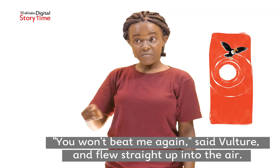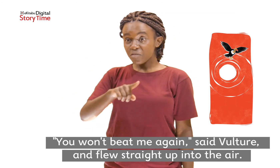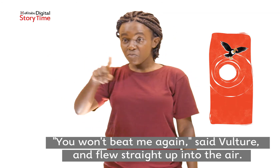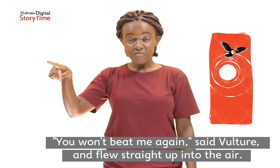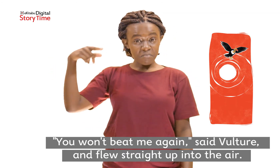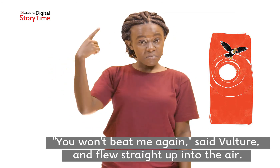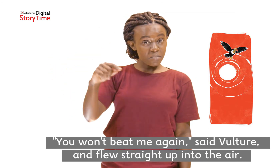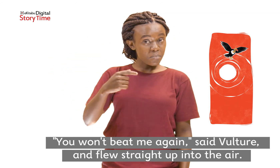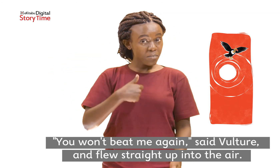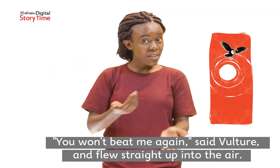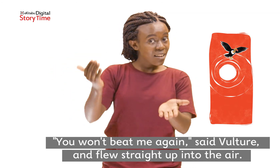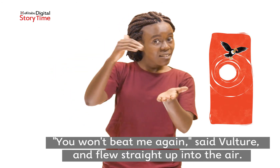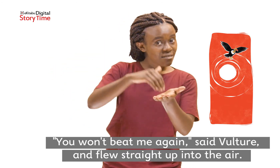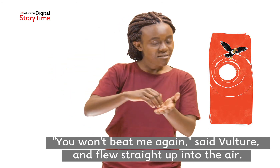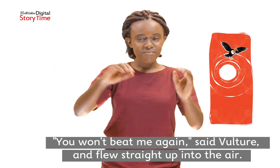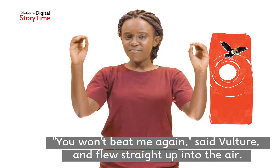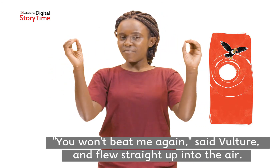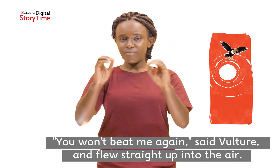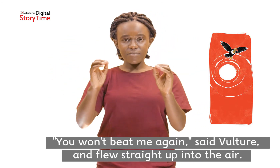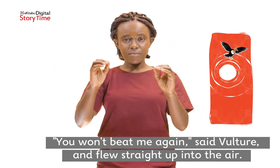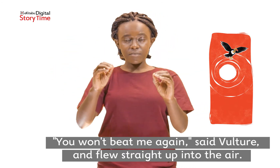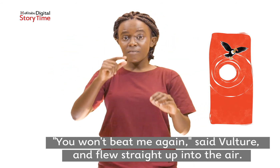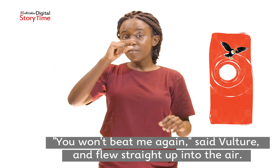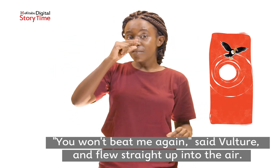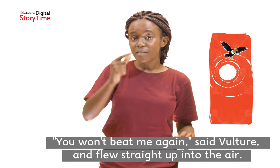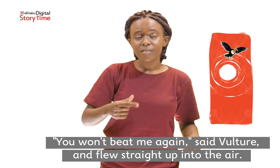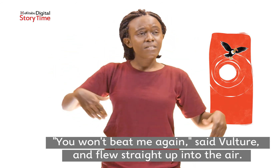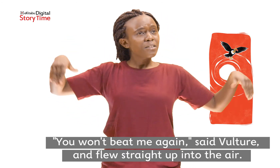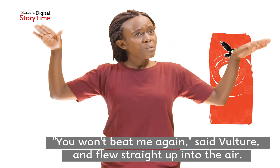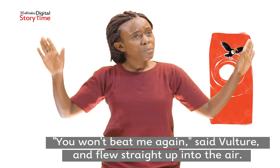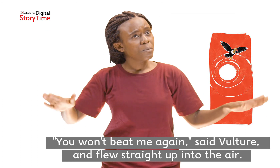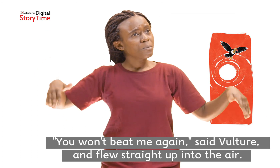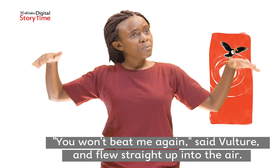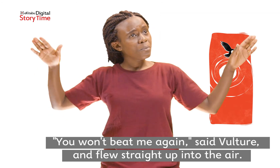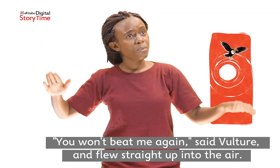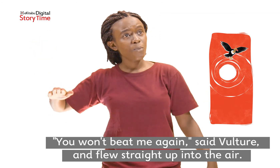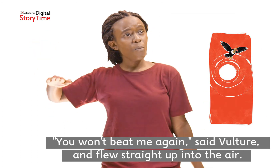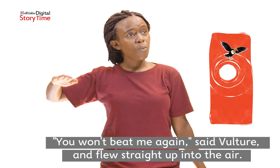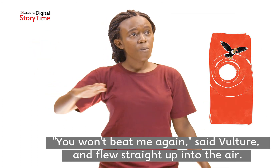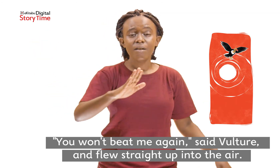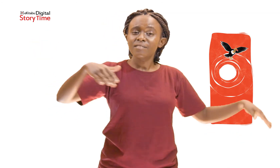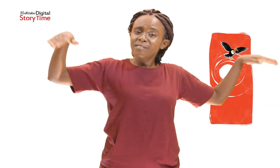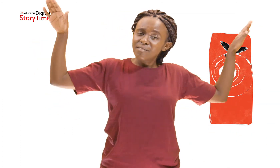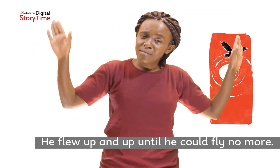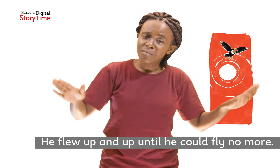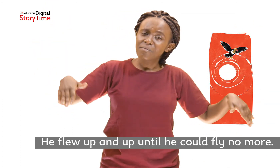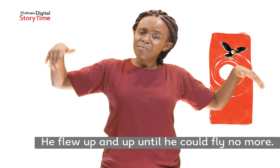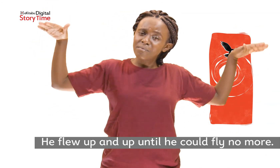"You won't beat me again," said Vulture, and he flew straight up into the air. He flew up